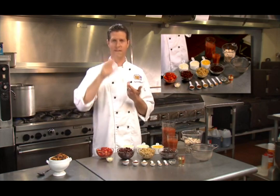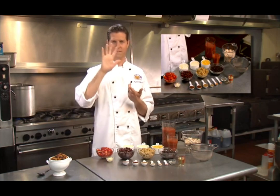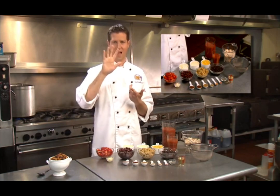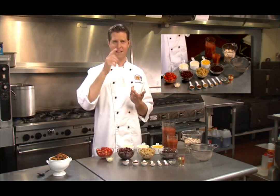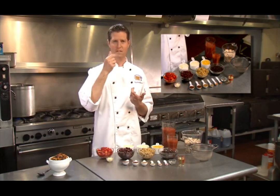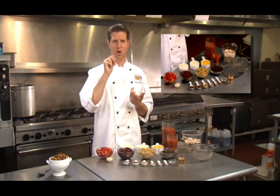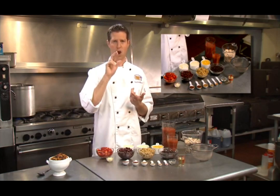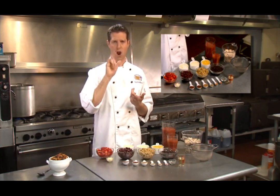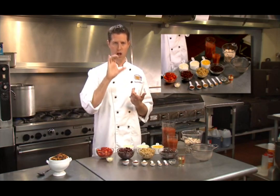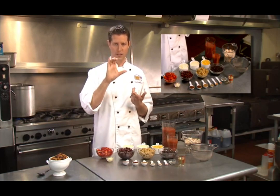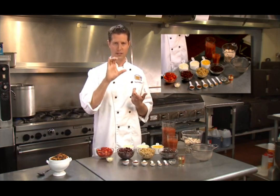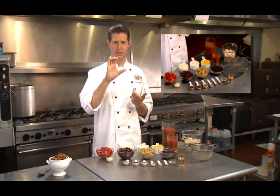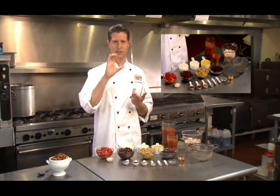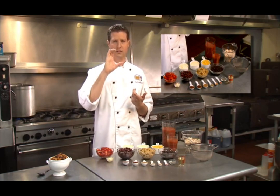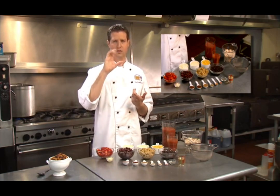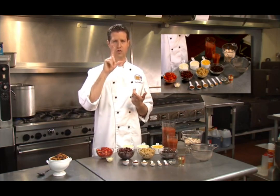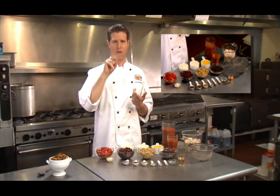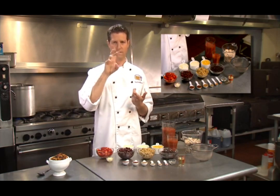5 garlic cloves,